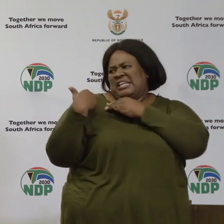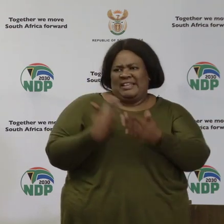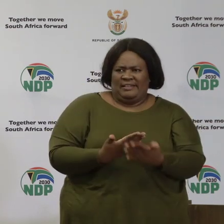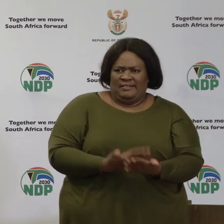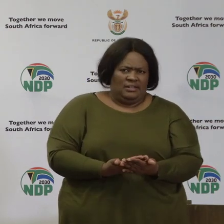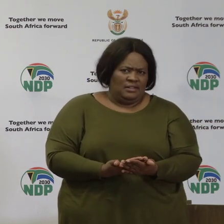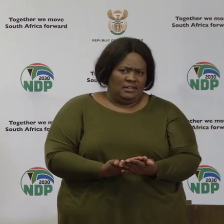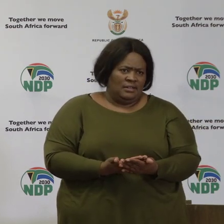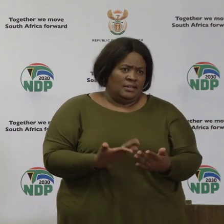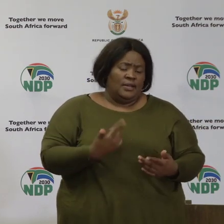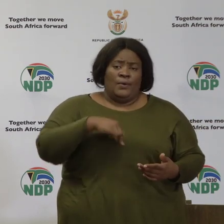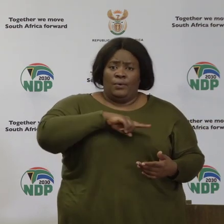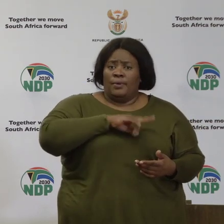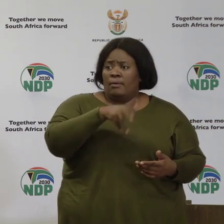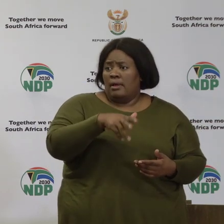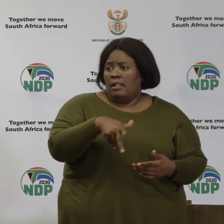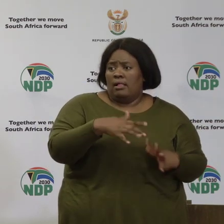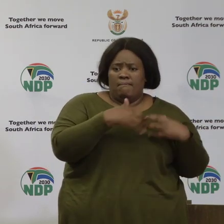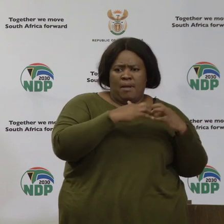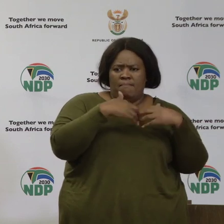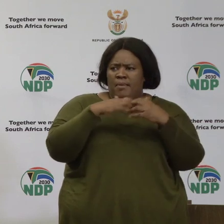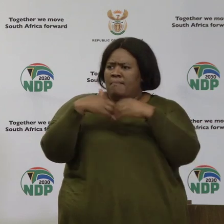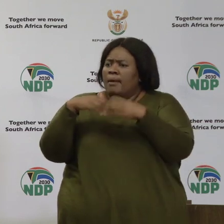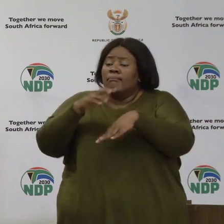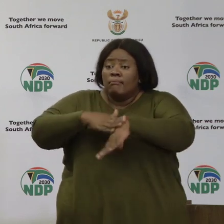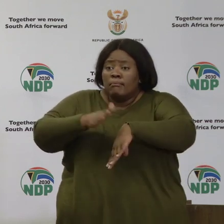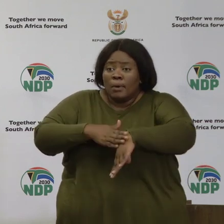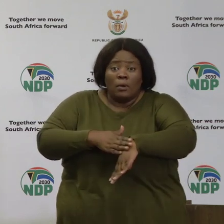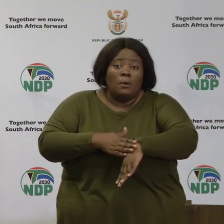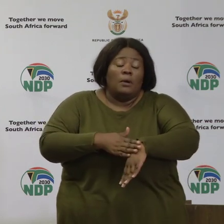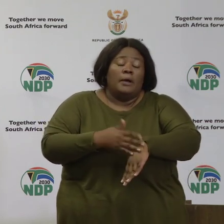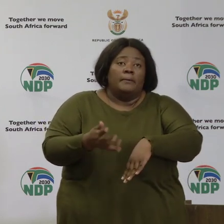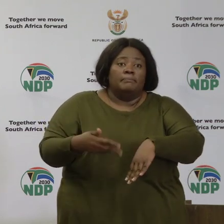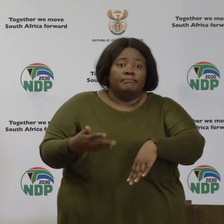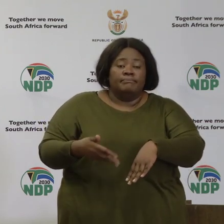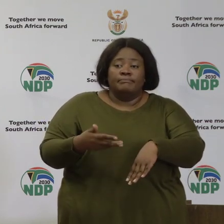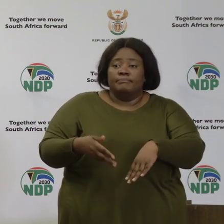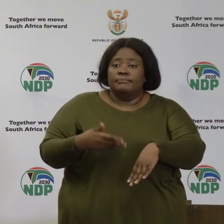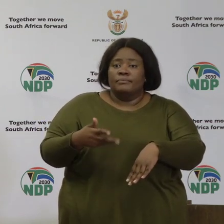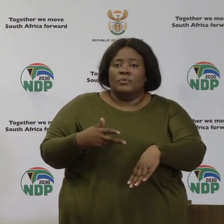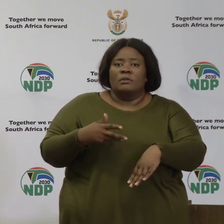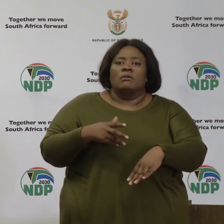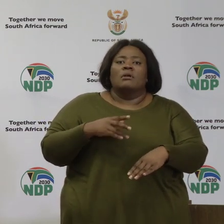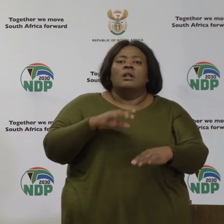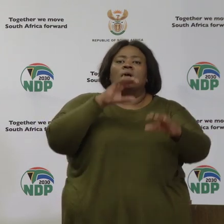are going to come up even with a